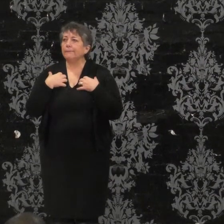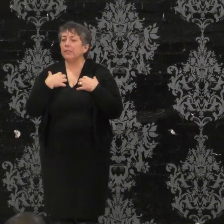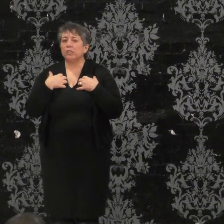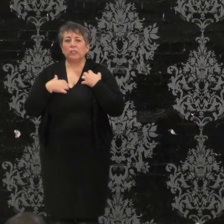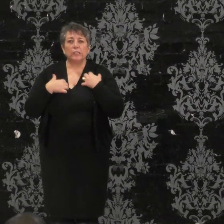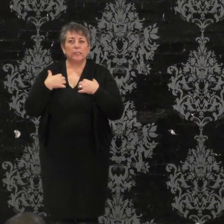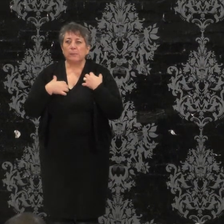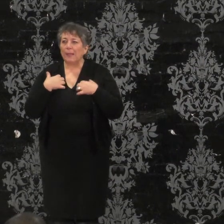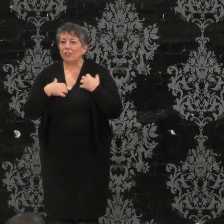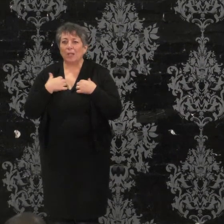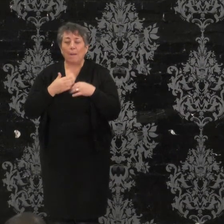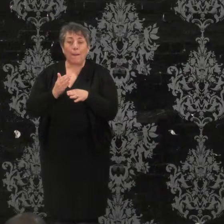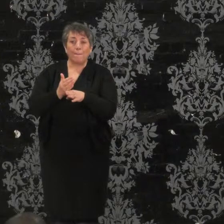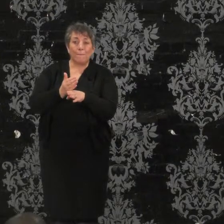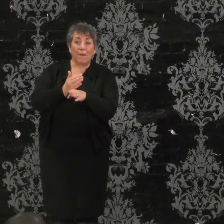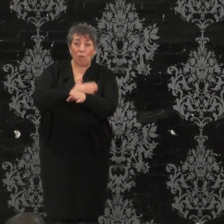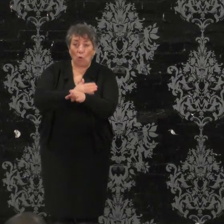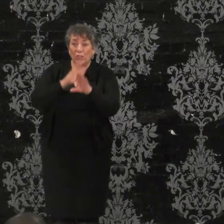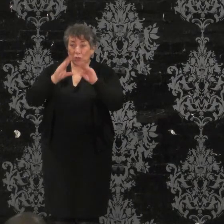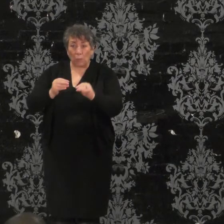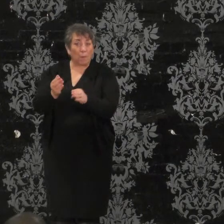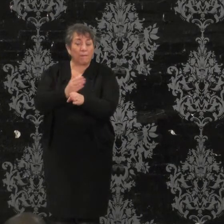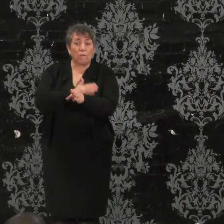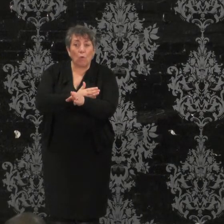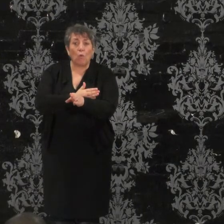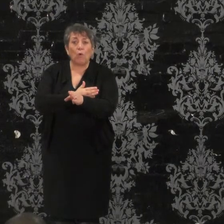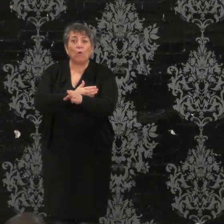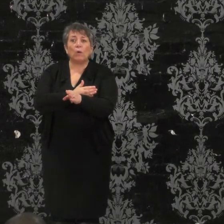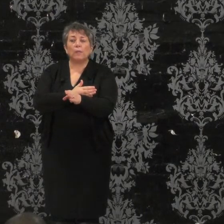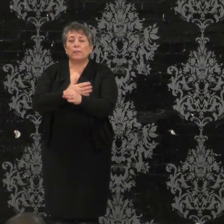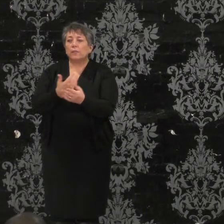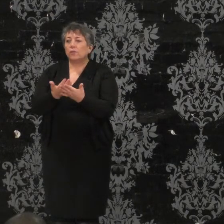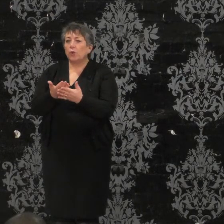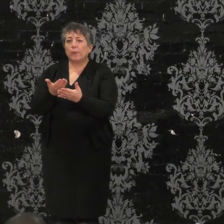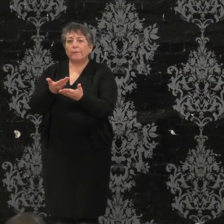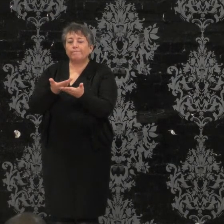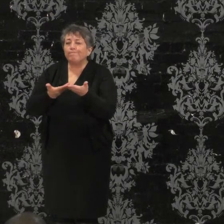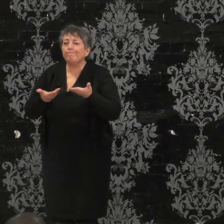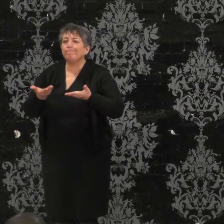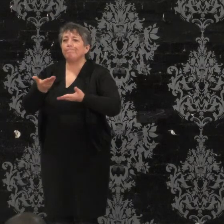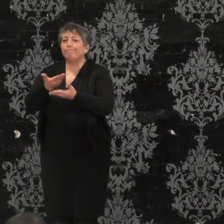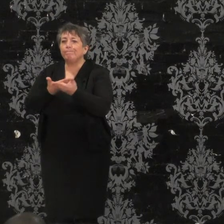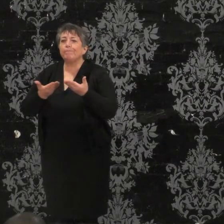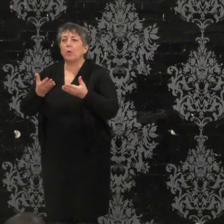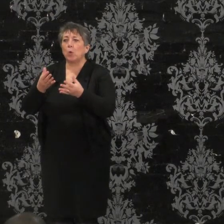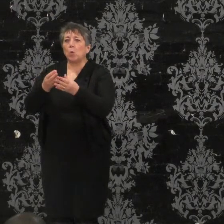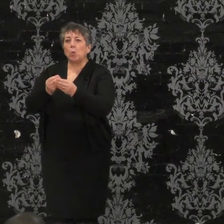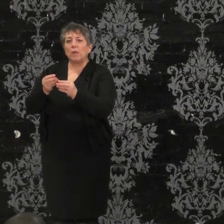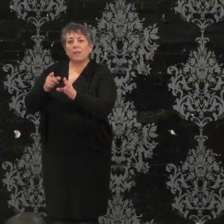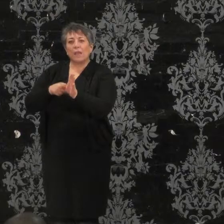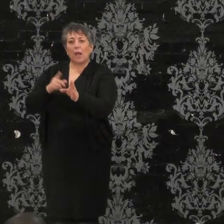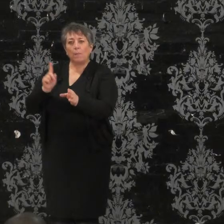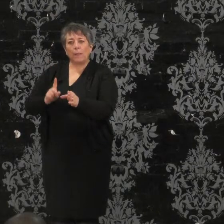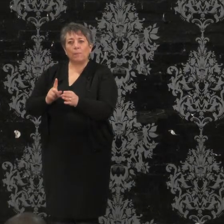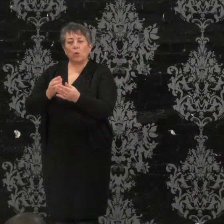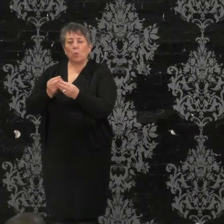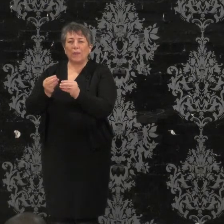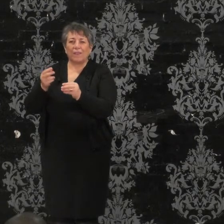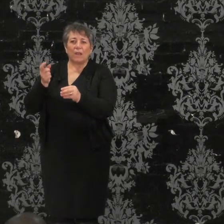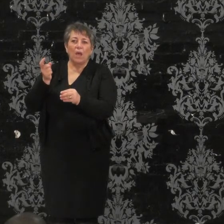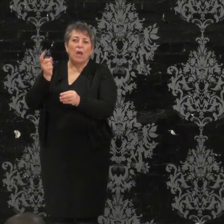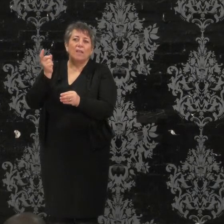prevention. We work with those young people. We work on those soft skills that is often so